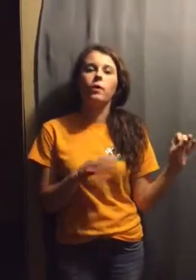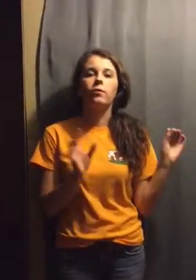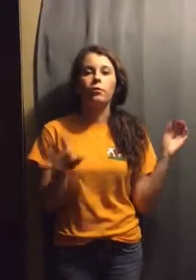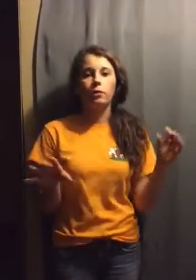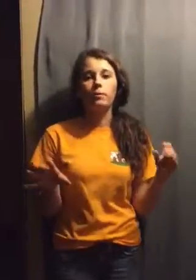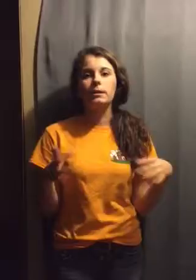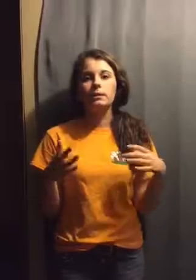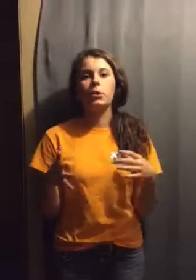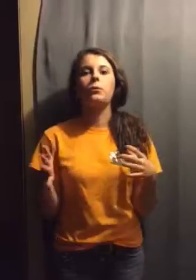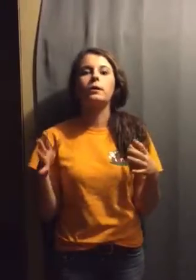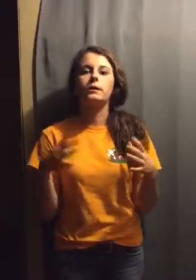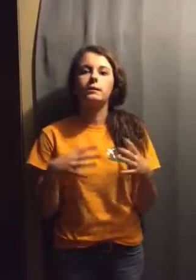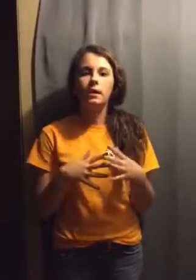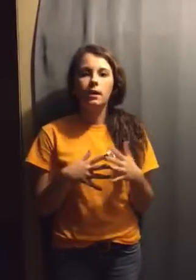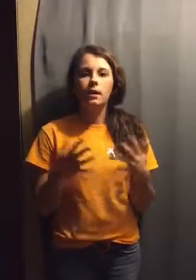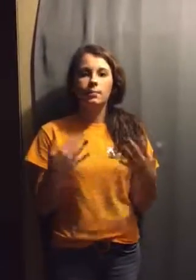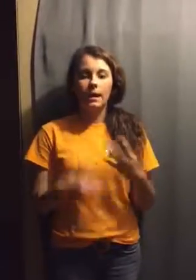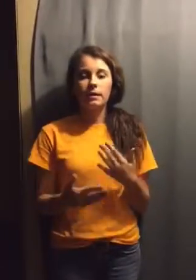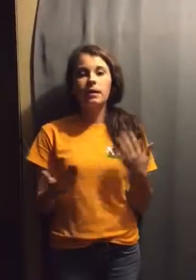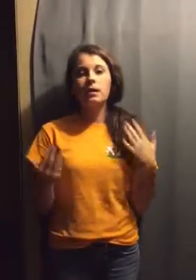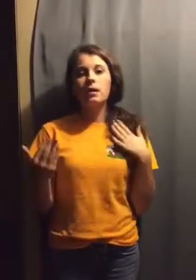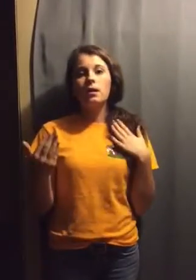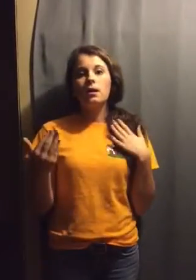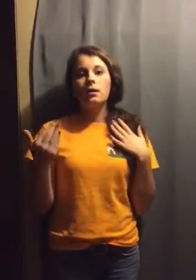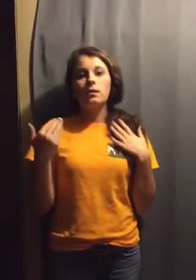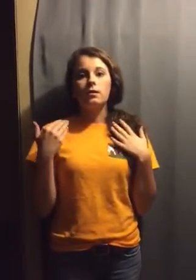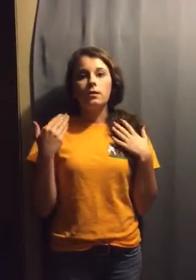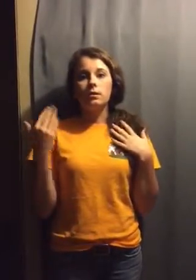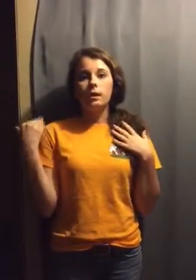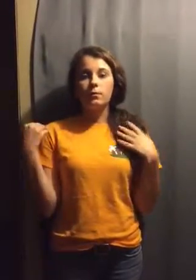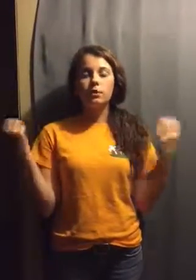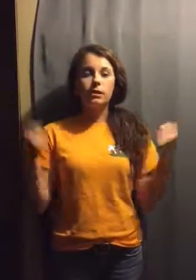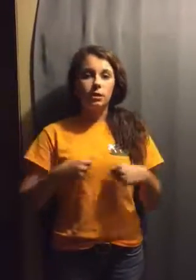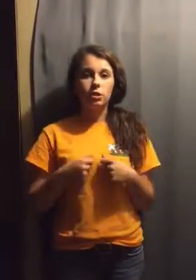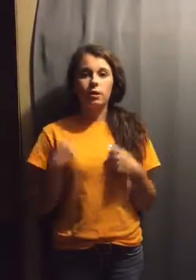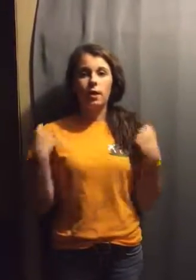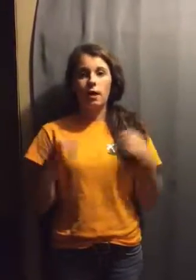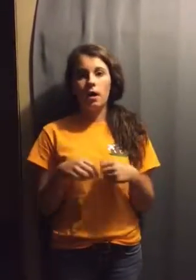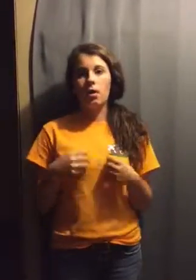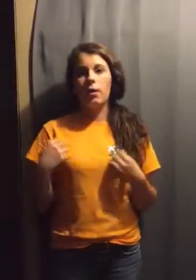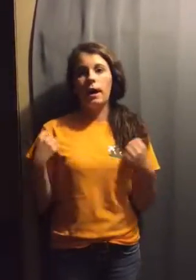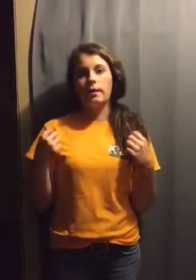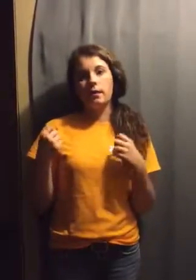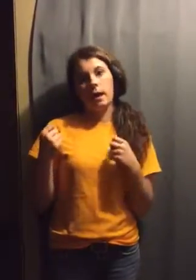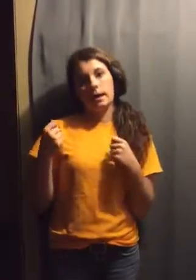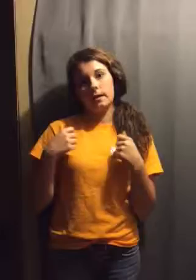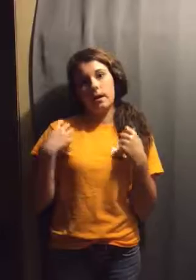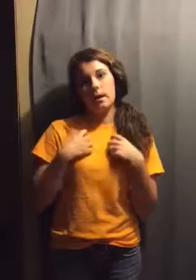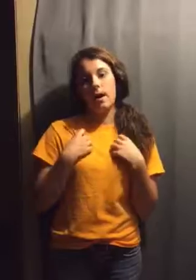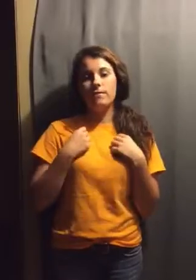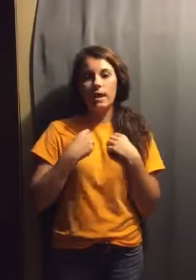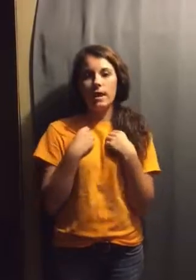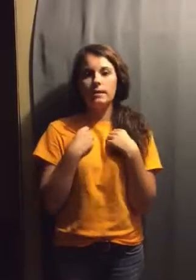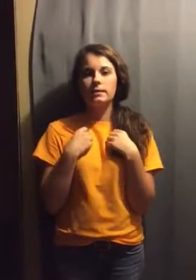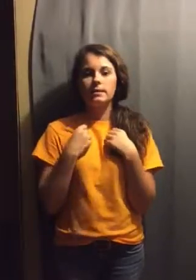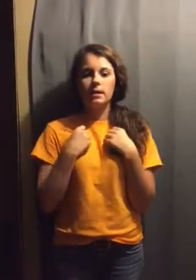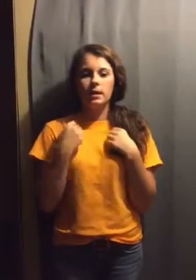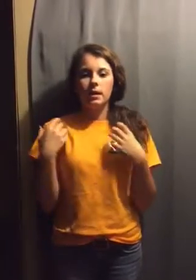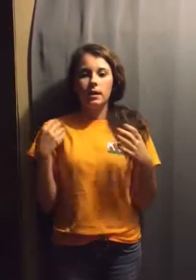their 3-piece suit, because back then they would just get a coat and then like a vest,